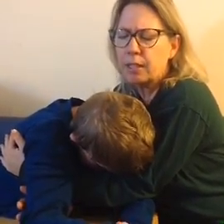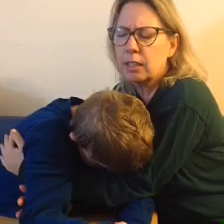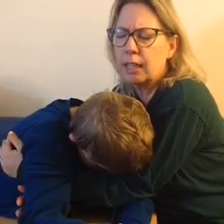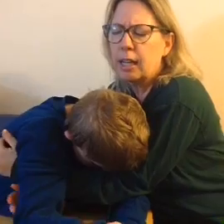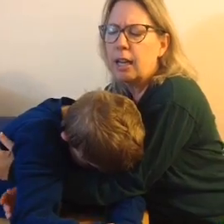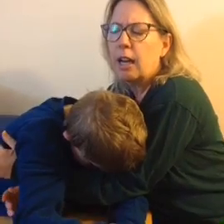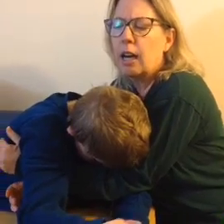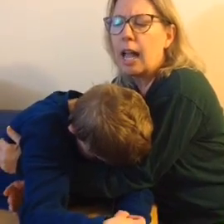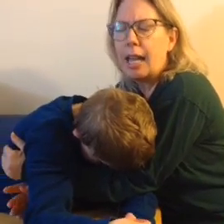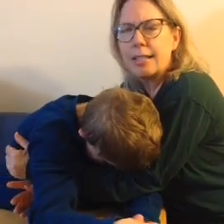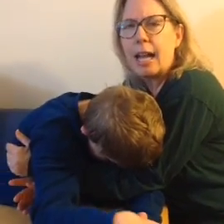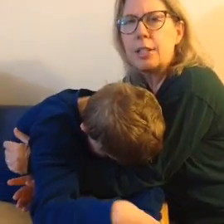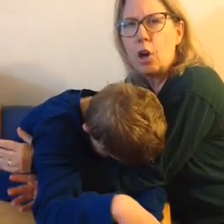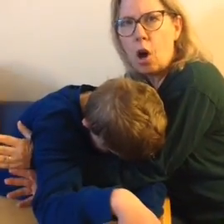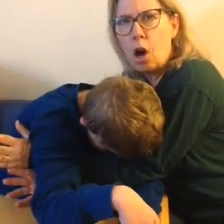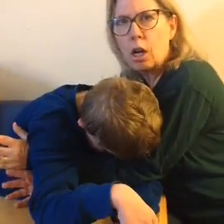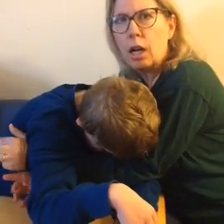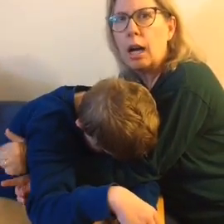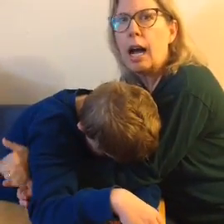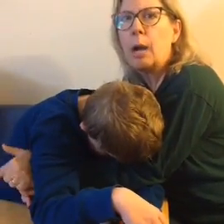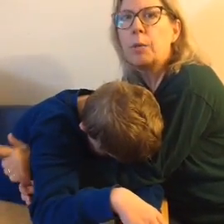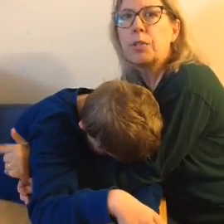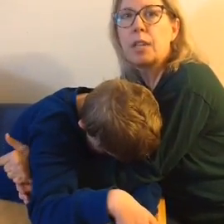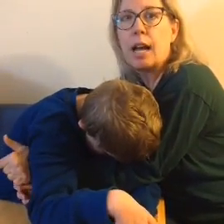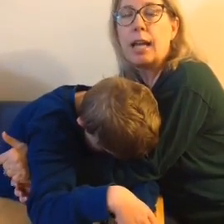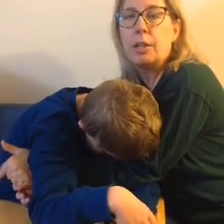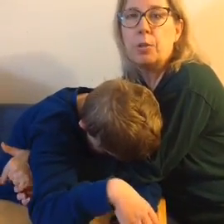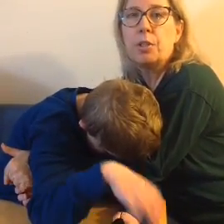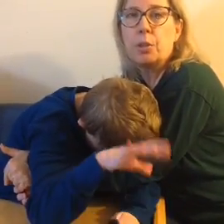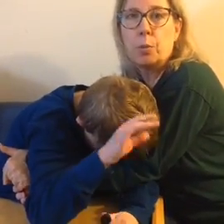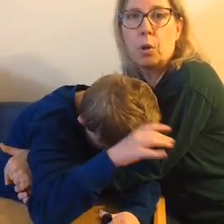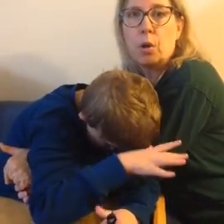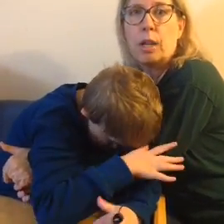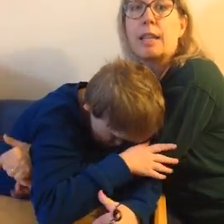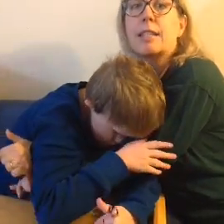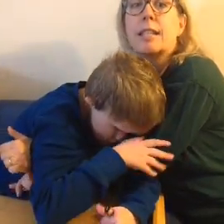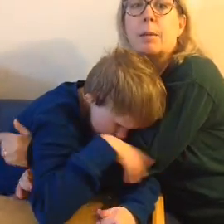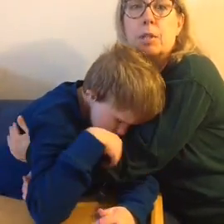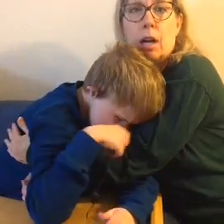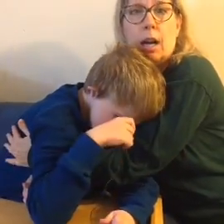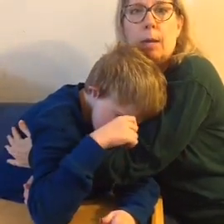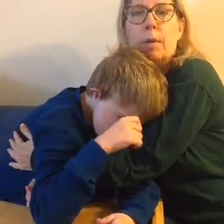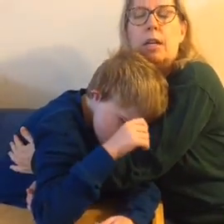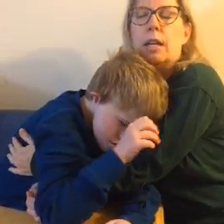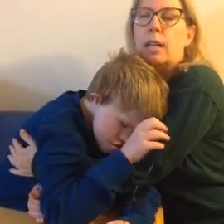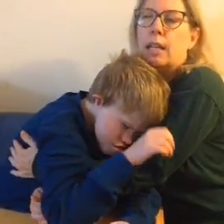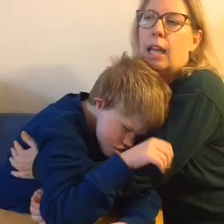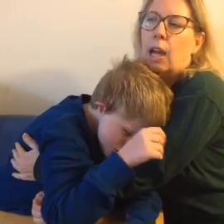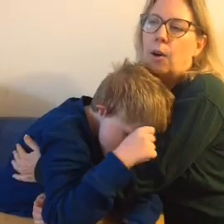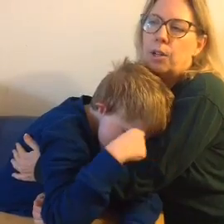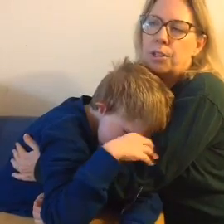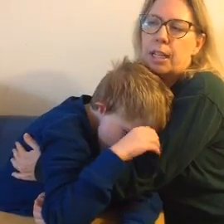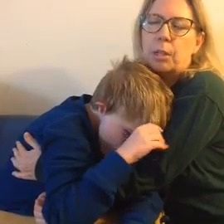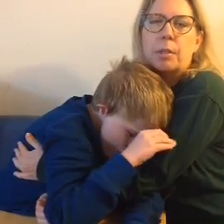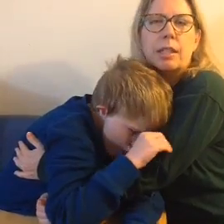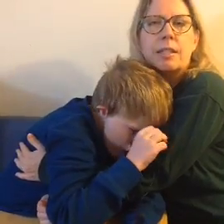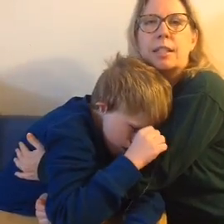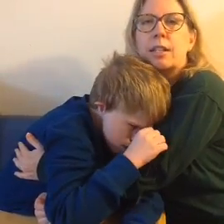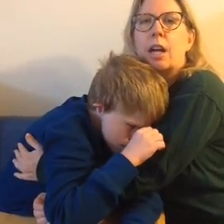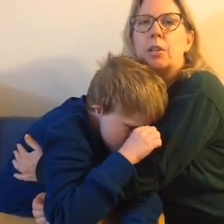basically, as I talk, I will sign using the word at the same time. Now, understandably, this does not use